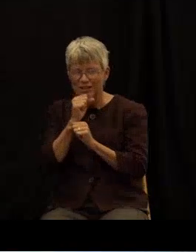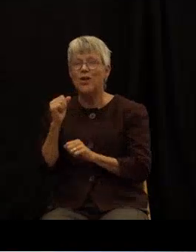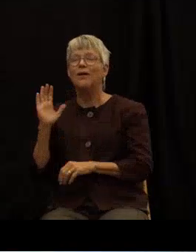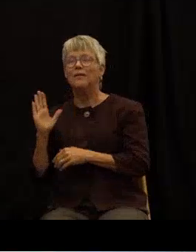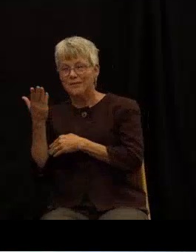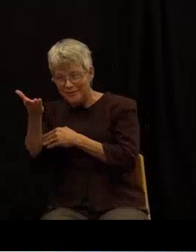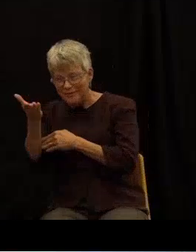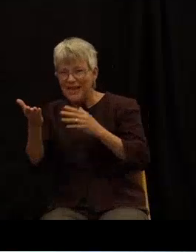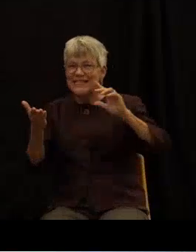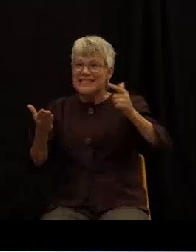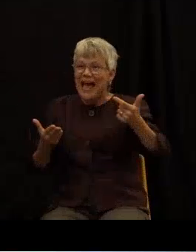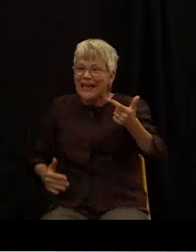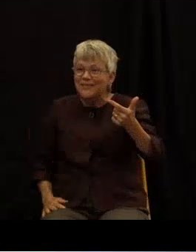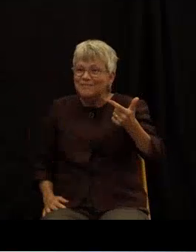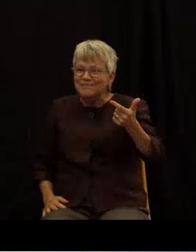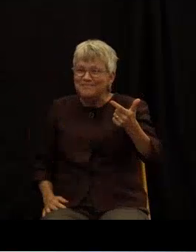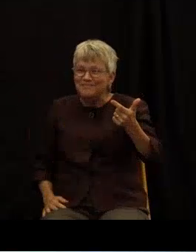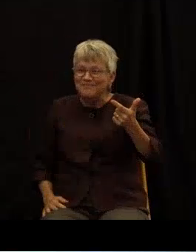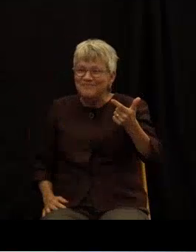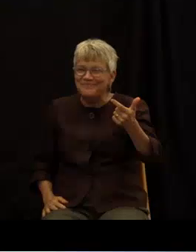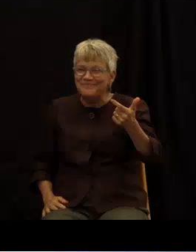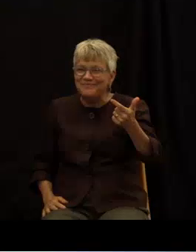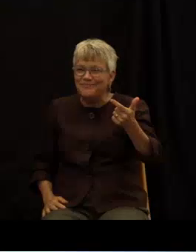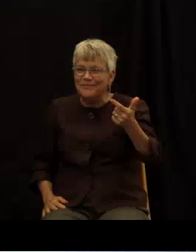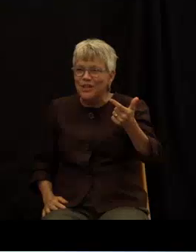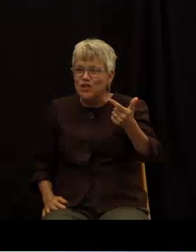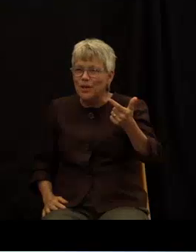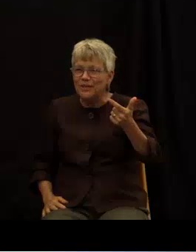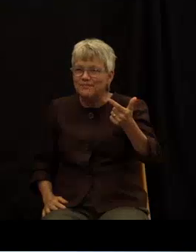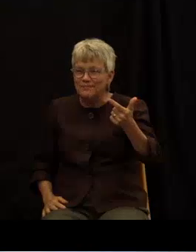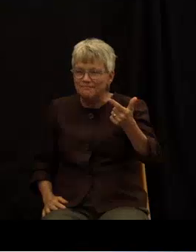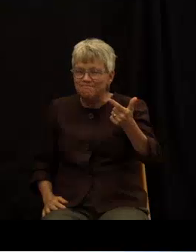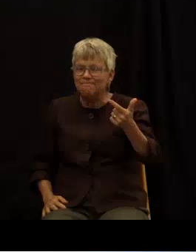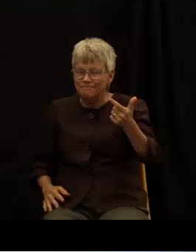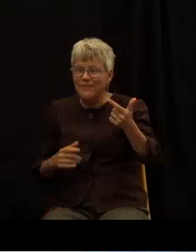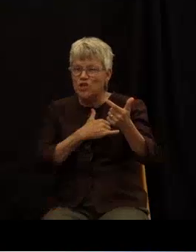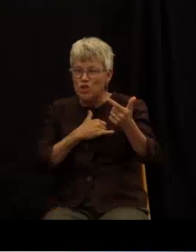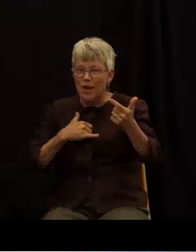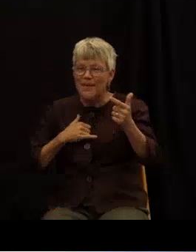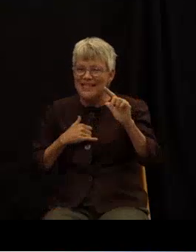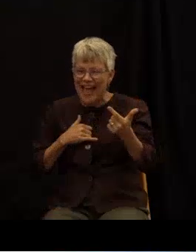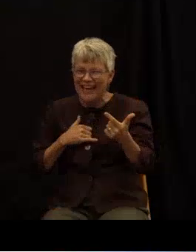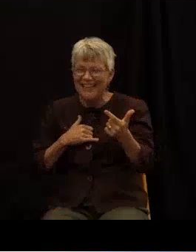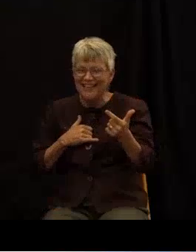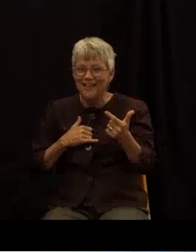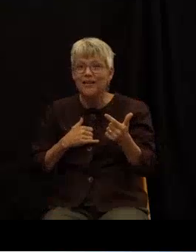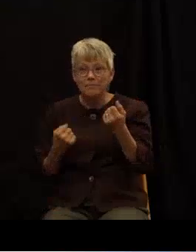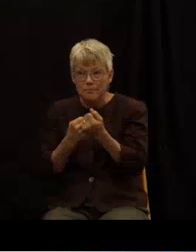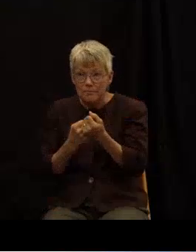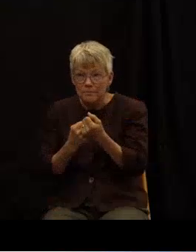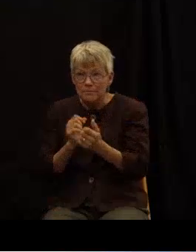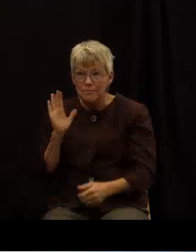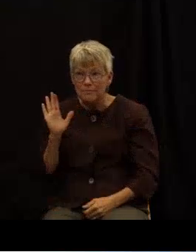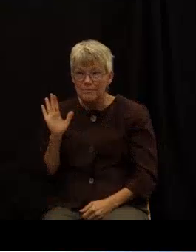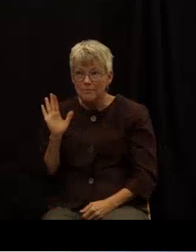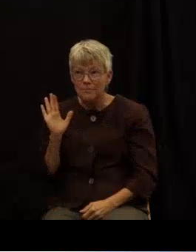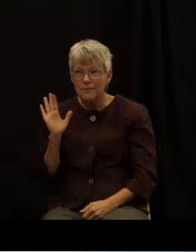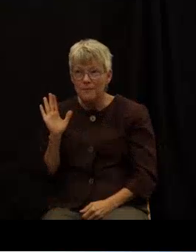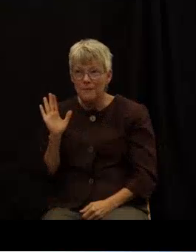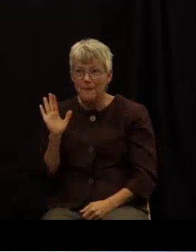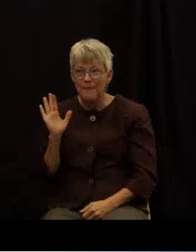second? Do I have a This second? is Jimmy, I second. Okay, all in favor, raise your hand.